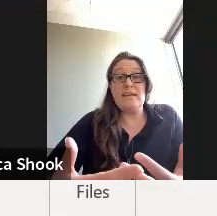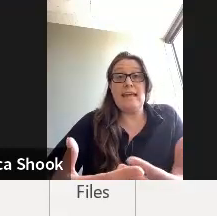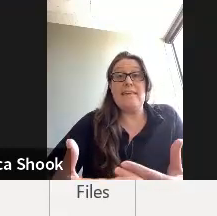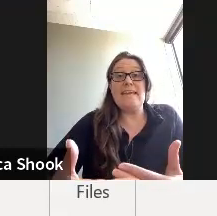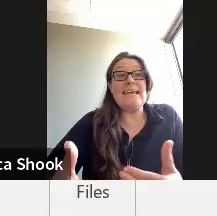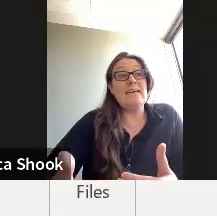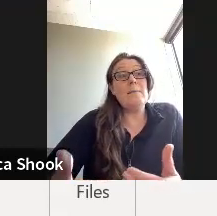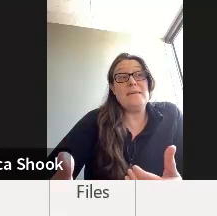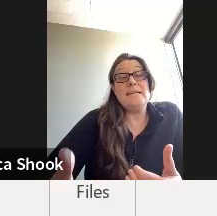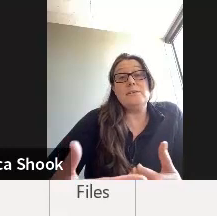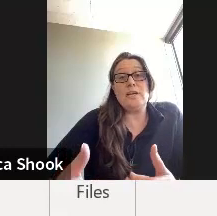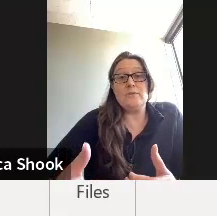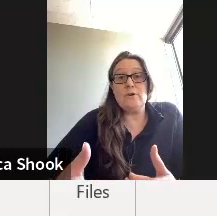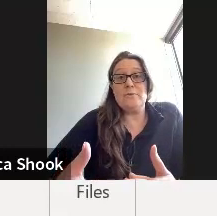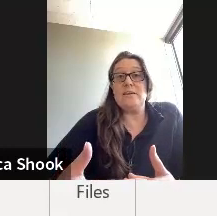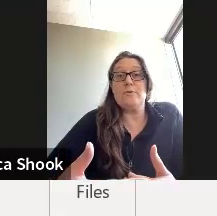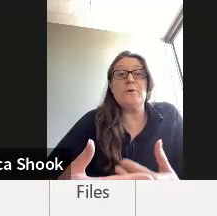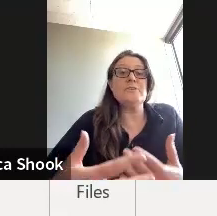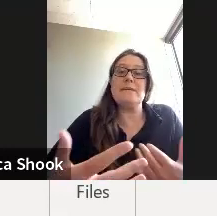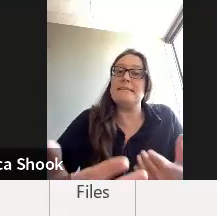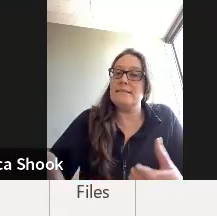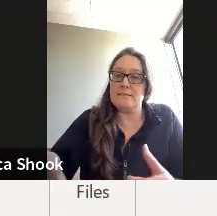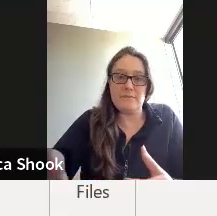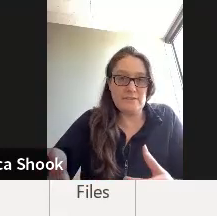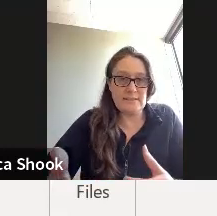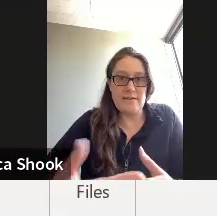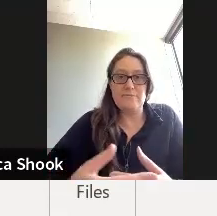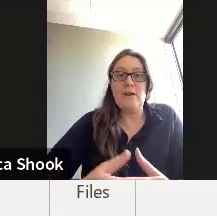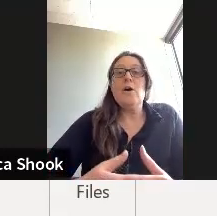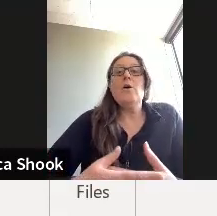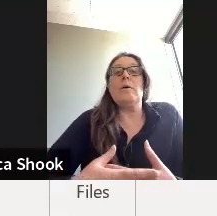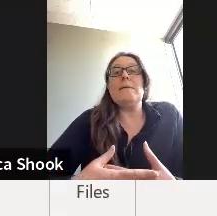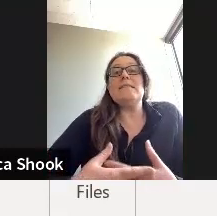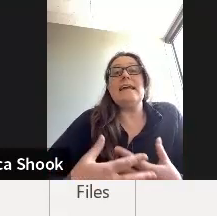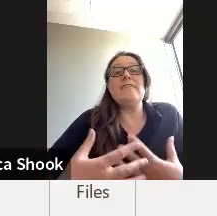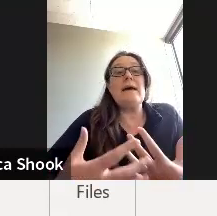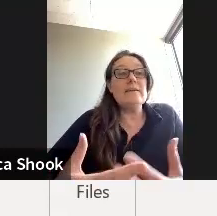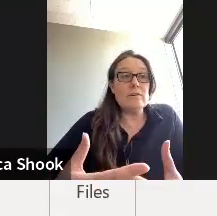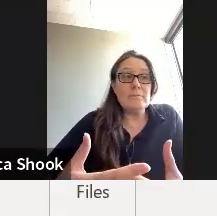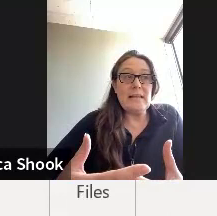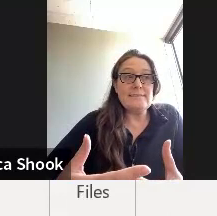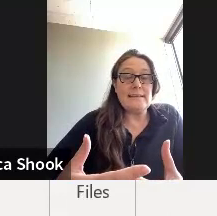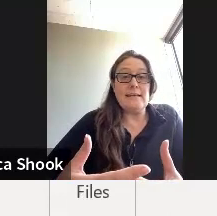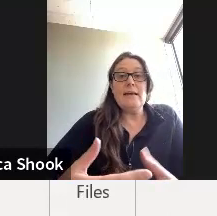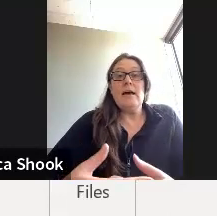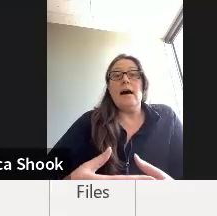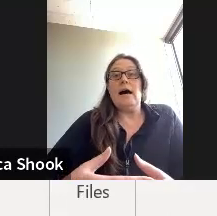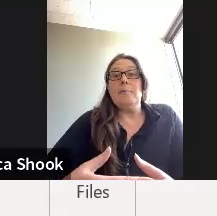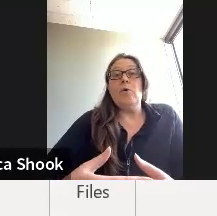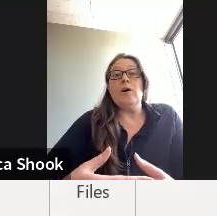of something and they cannot be in a shared room with another person because it doesn't feel safe. Or maybe they have medical